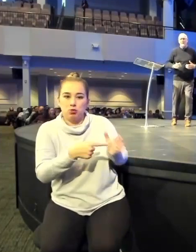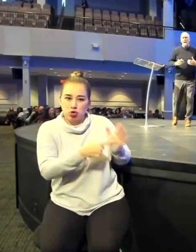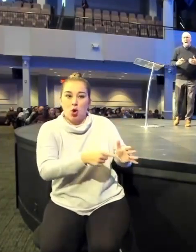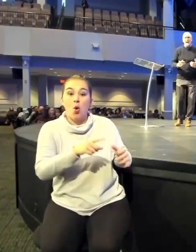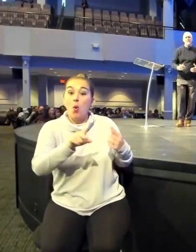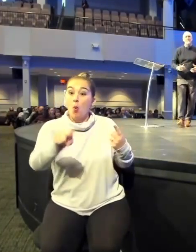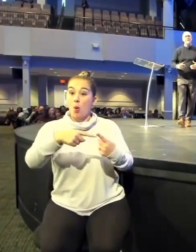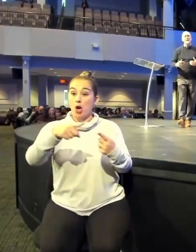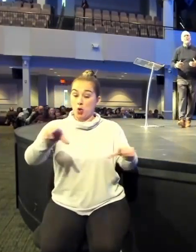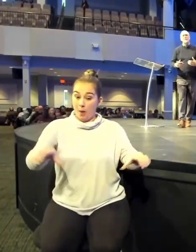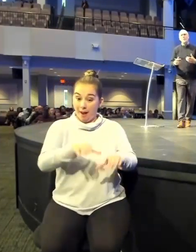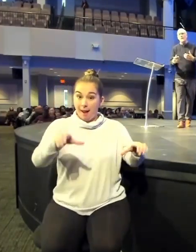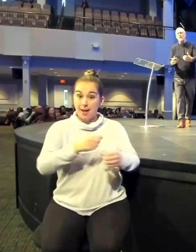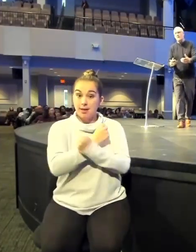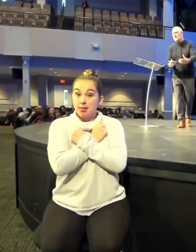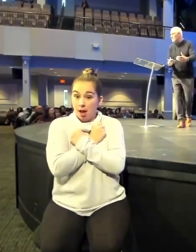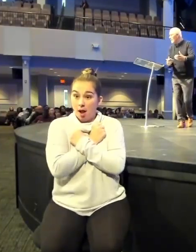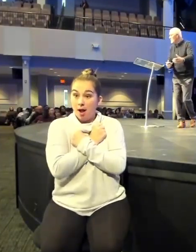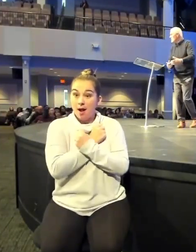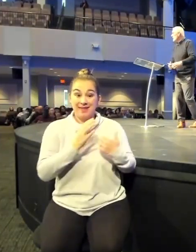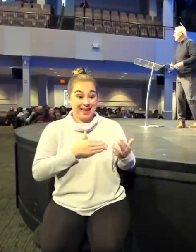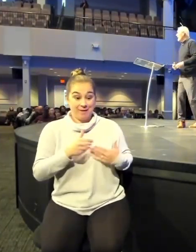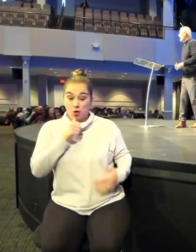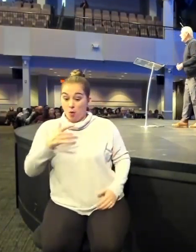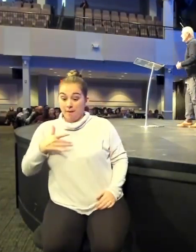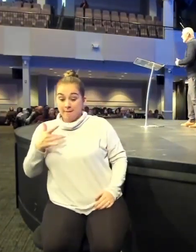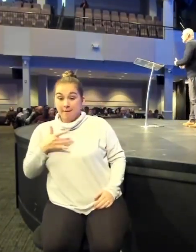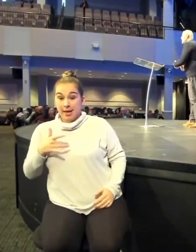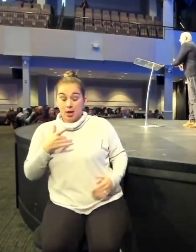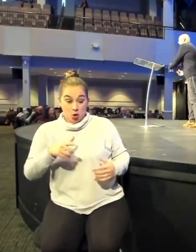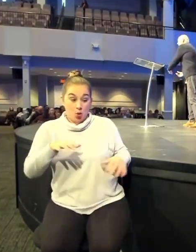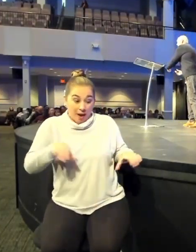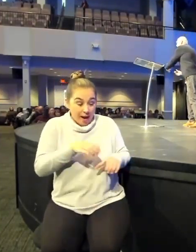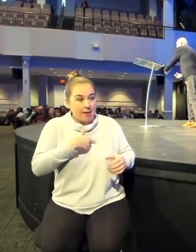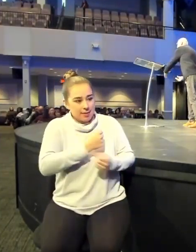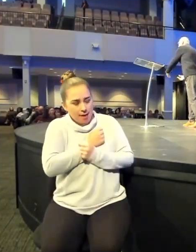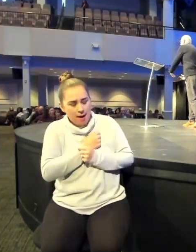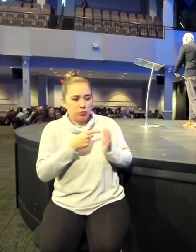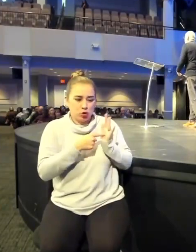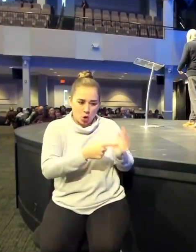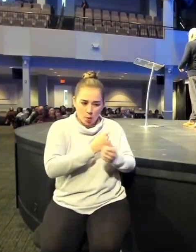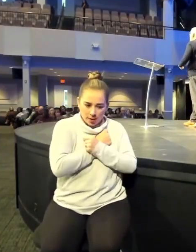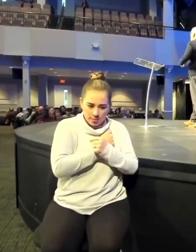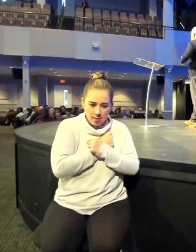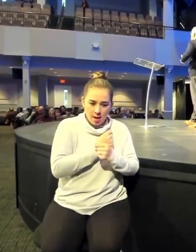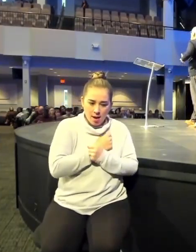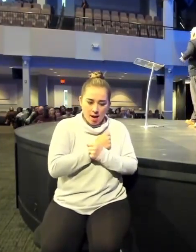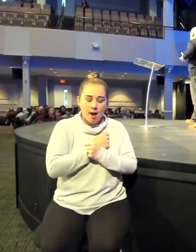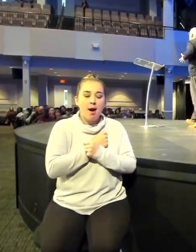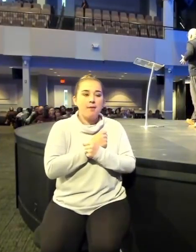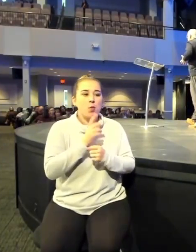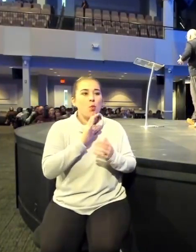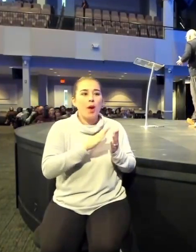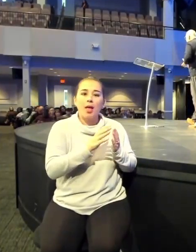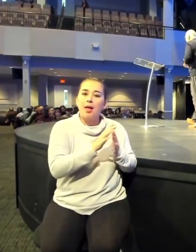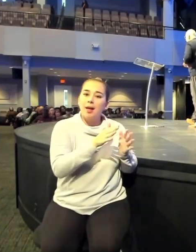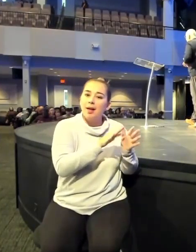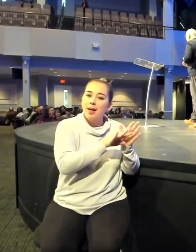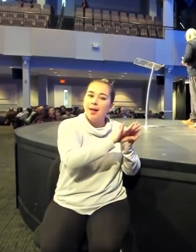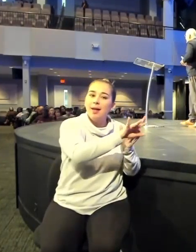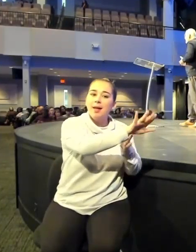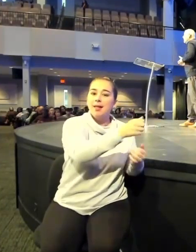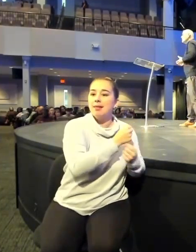you begin to act in love toward others, it's interesting that the more you act in love toward them, the more you begin to feel love for